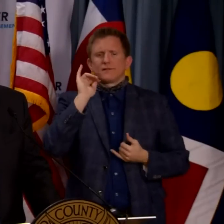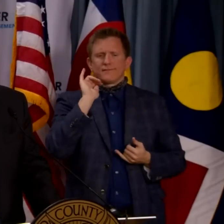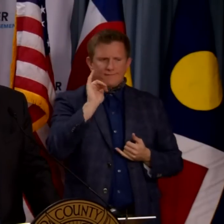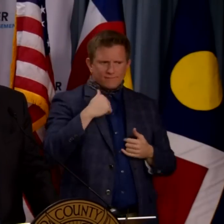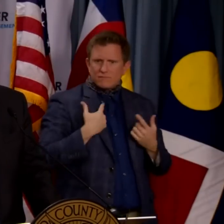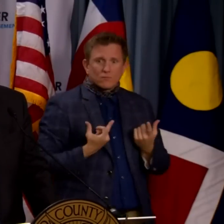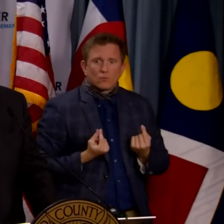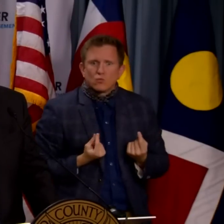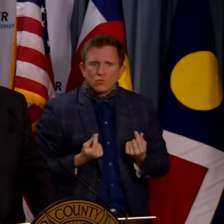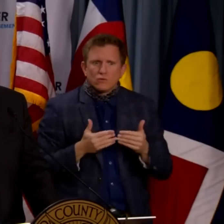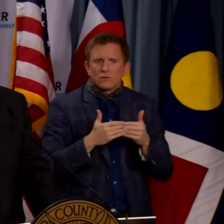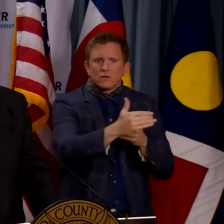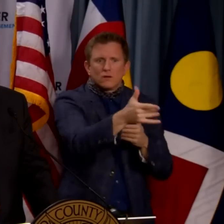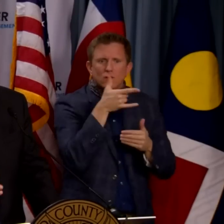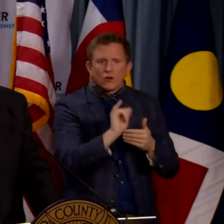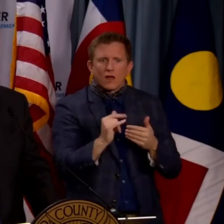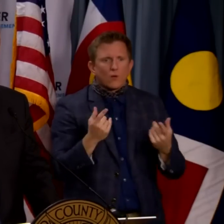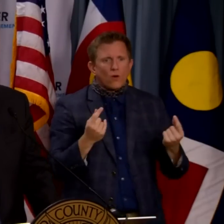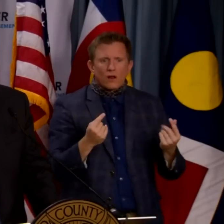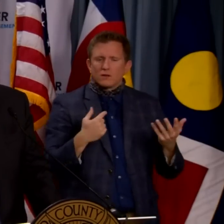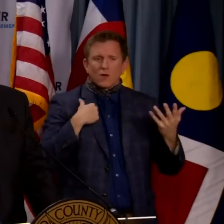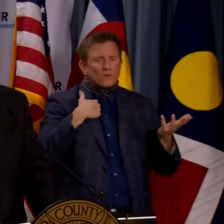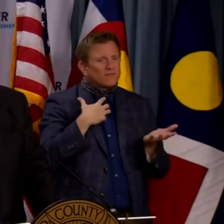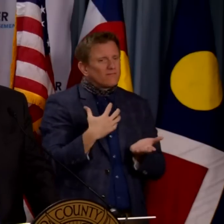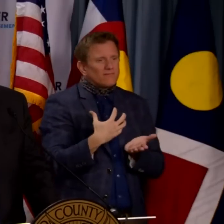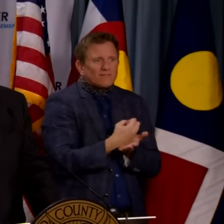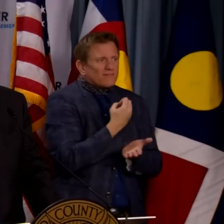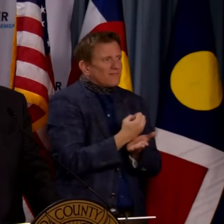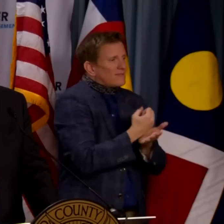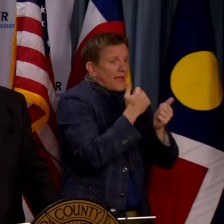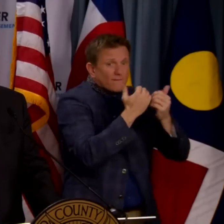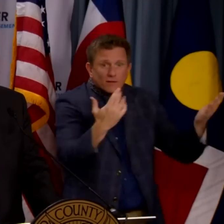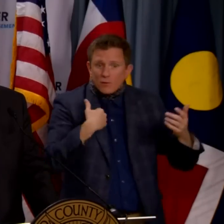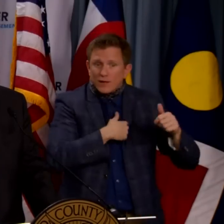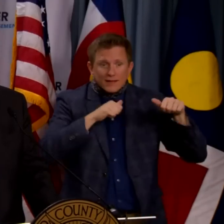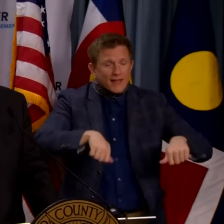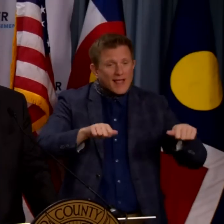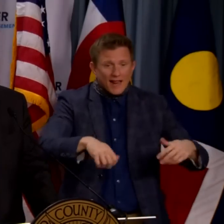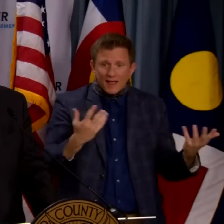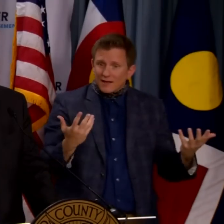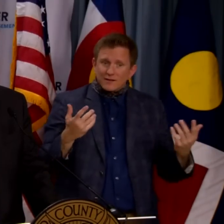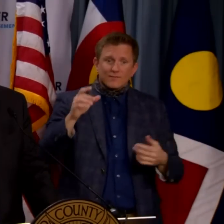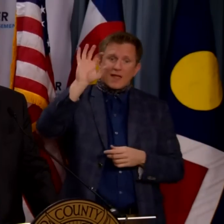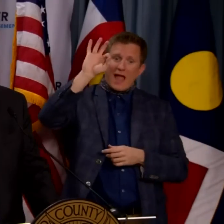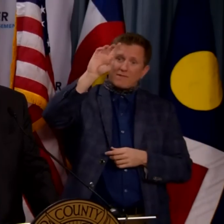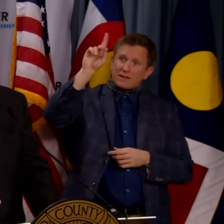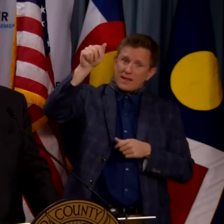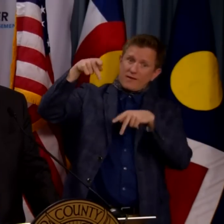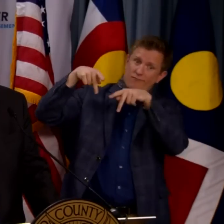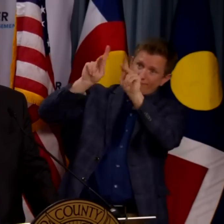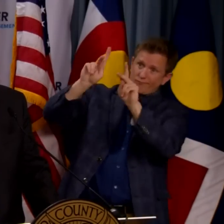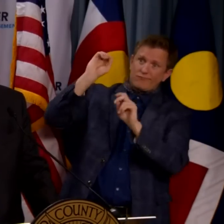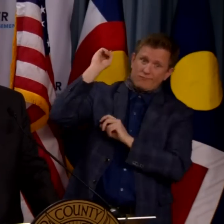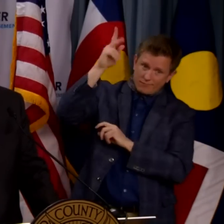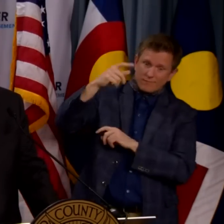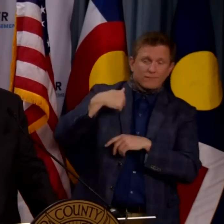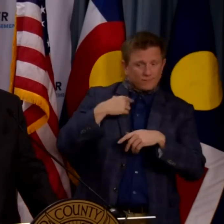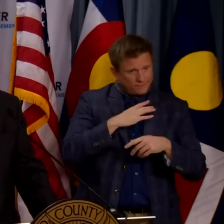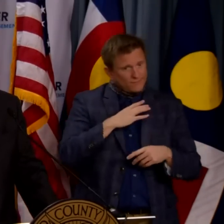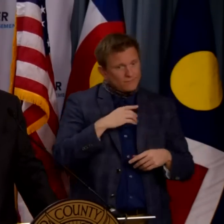virus. And if we can get a hold of some tests that inform us on what we're dealing with and in a way that we can make more